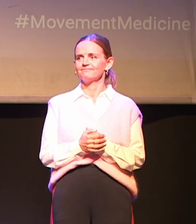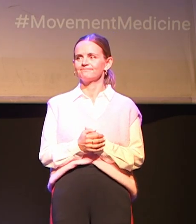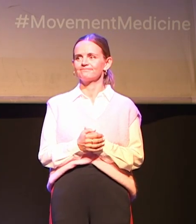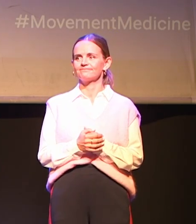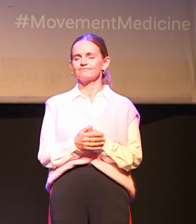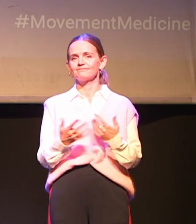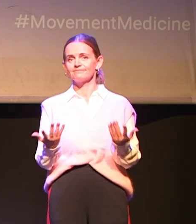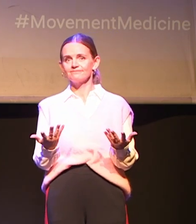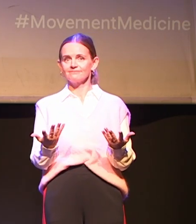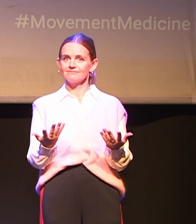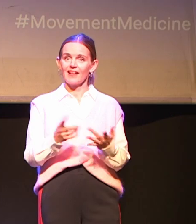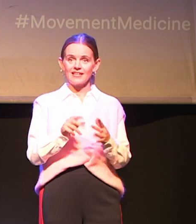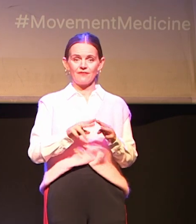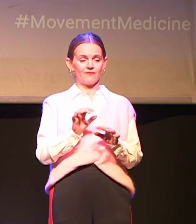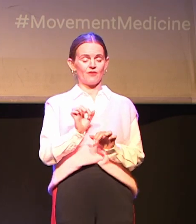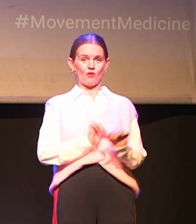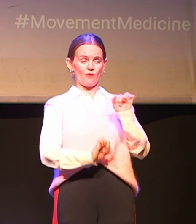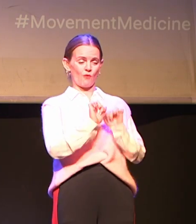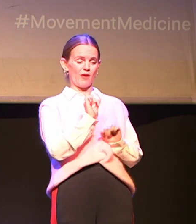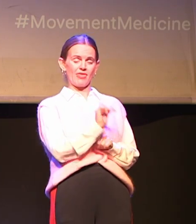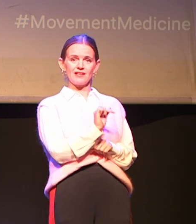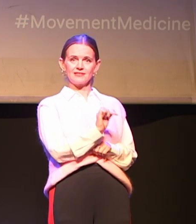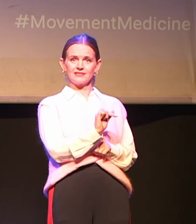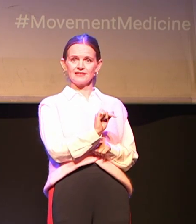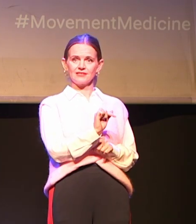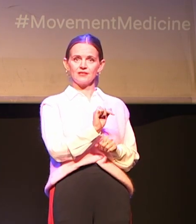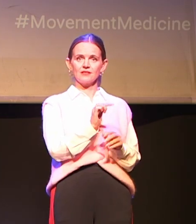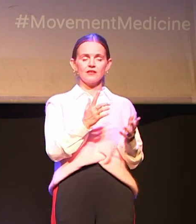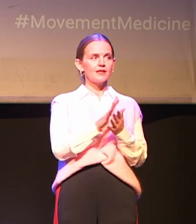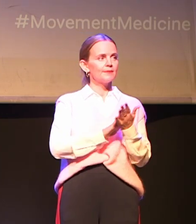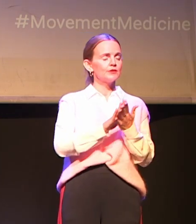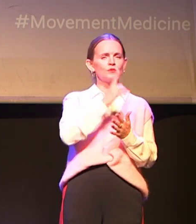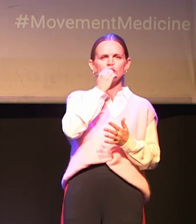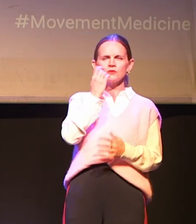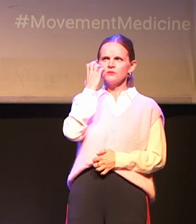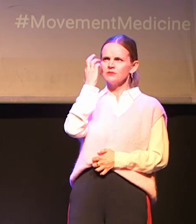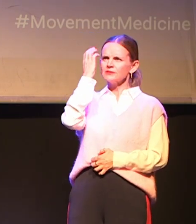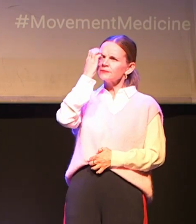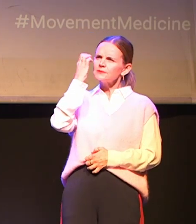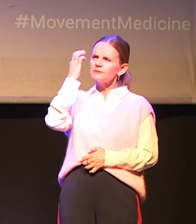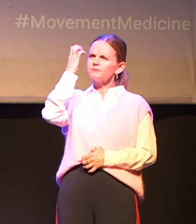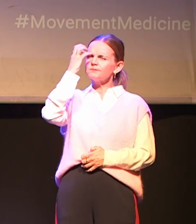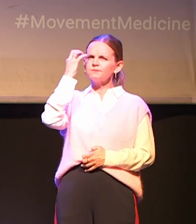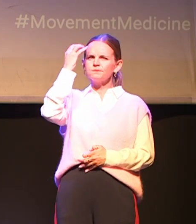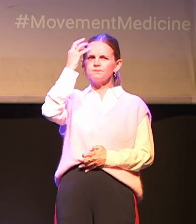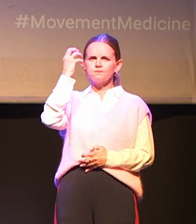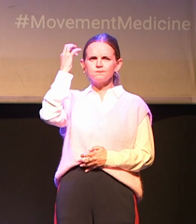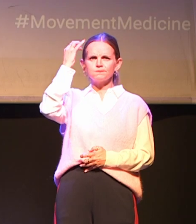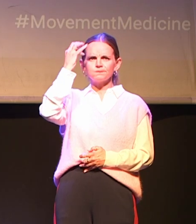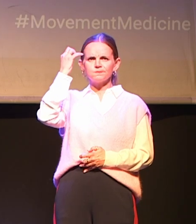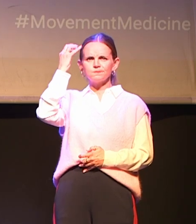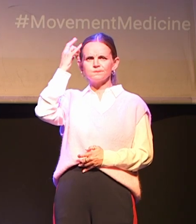And in a way that can lead us to all kinds of things for different reasons. You can ruminate on something. You can just keep holding it in a certain place, but still